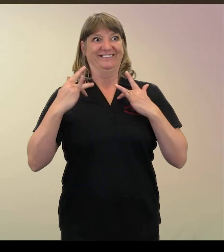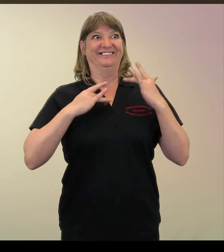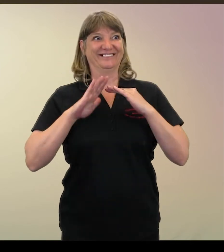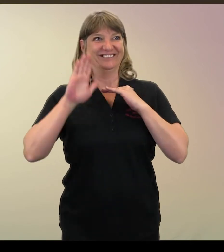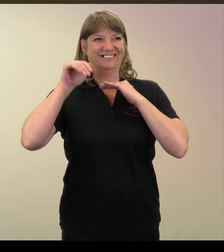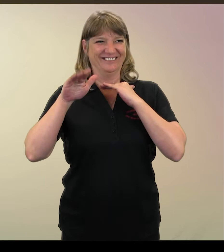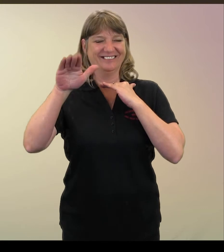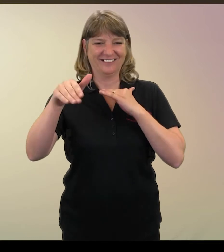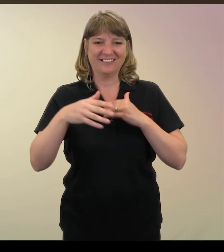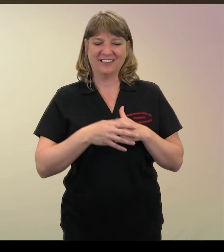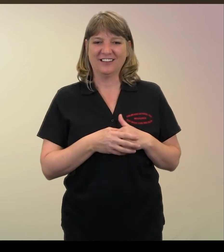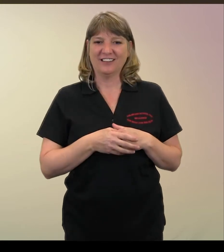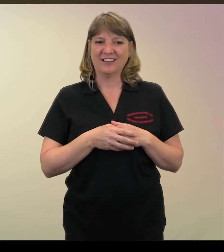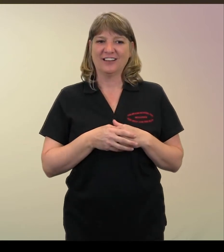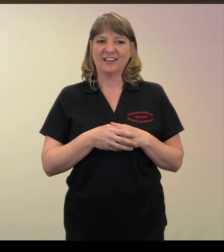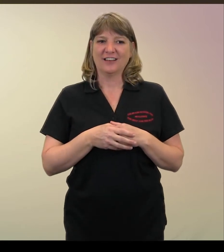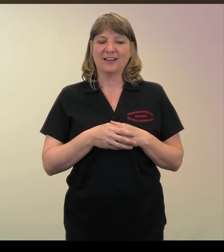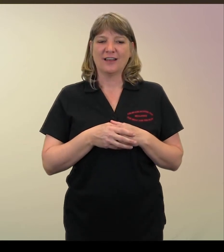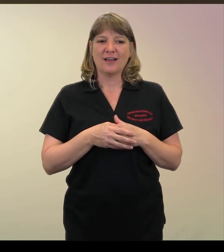or expressing excitement.